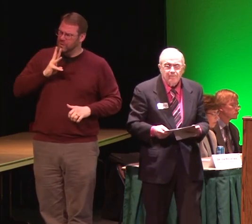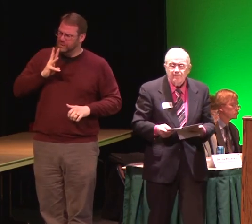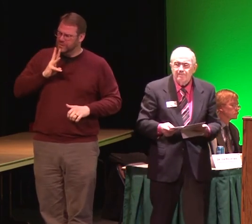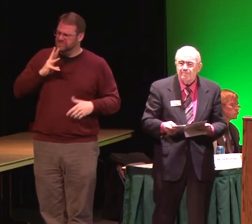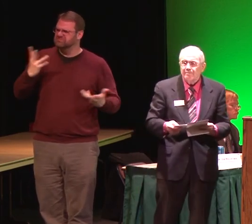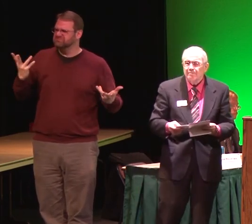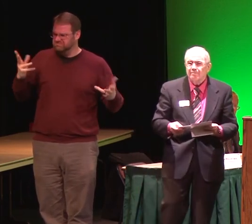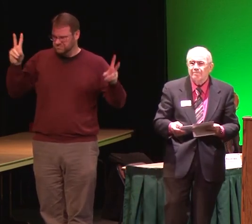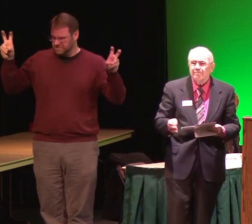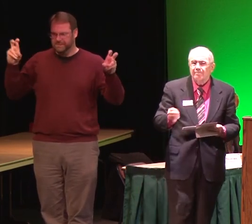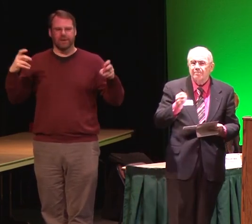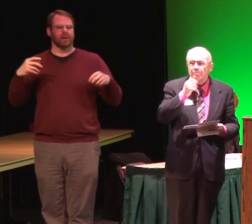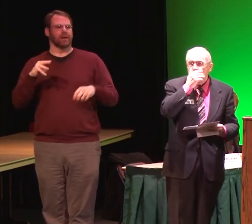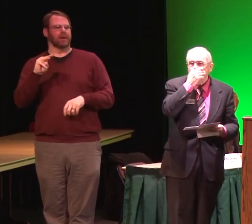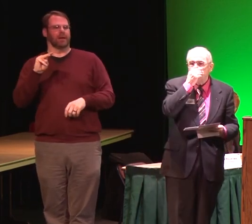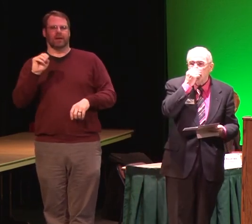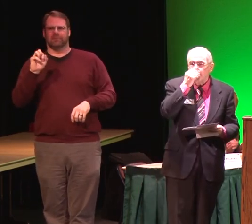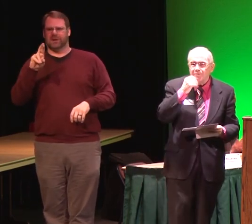E. Koholm.